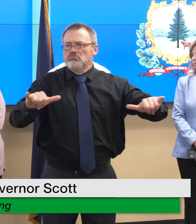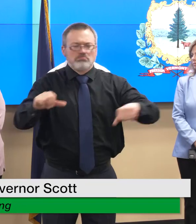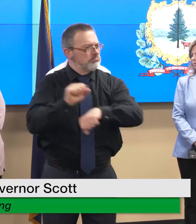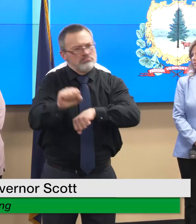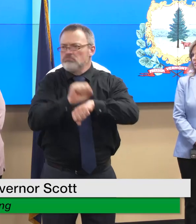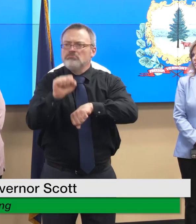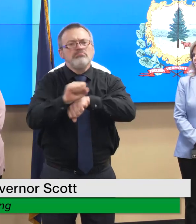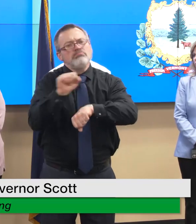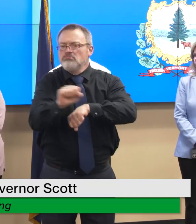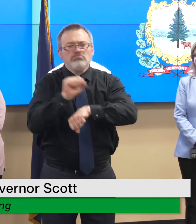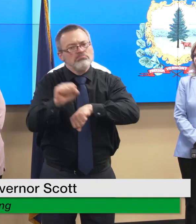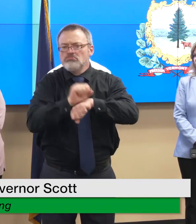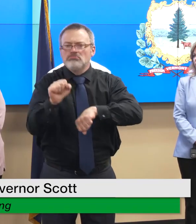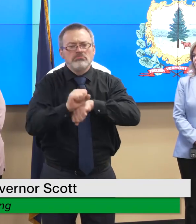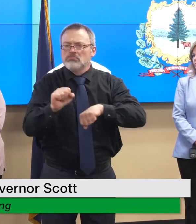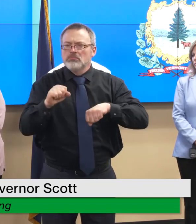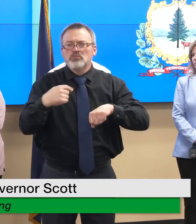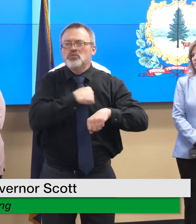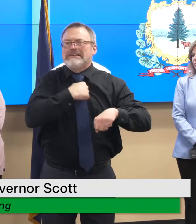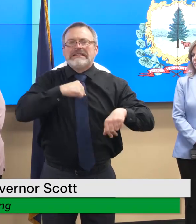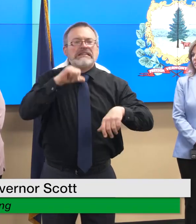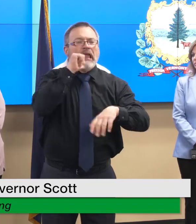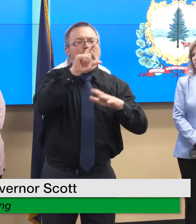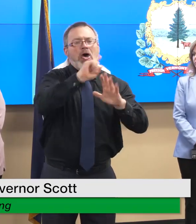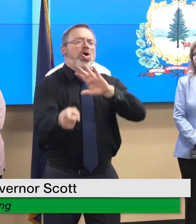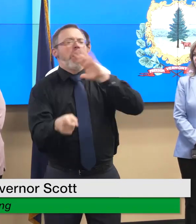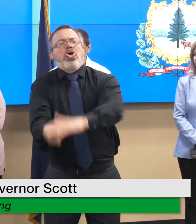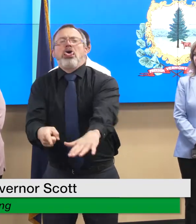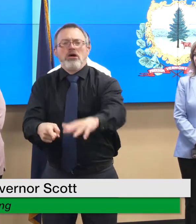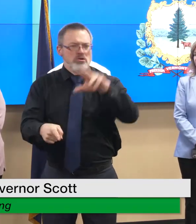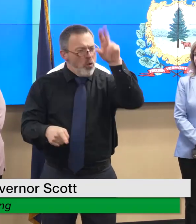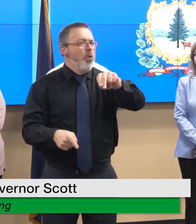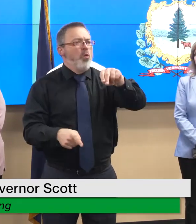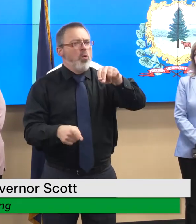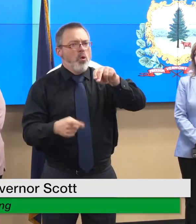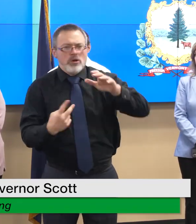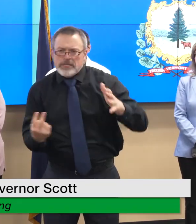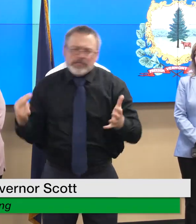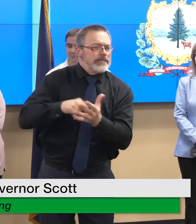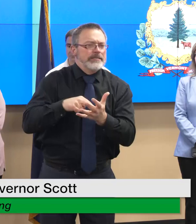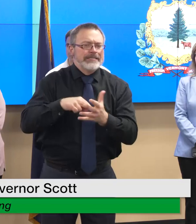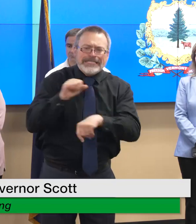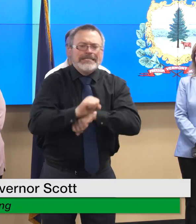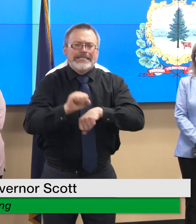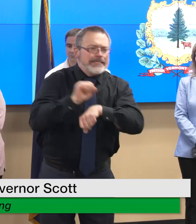ever a time when we needed our tight-knit communities to show up, it's now.